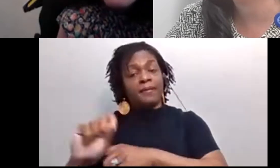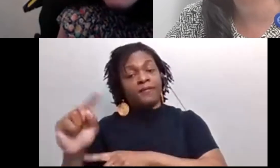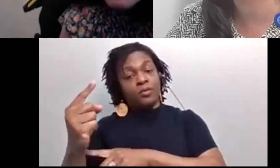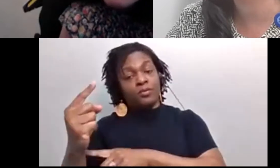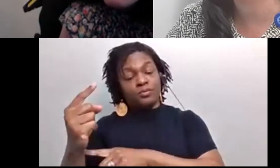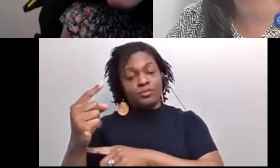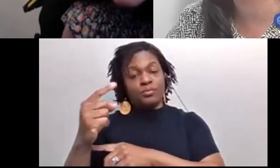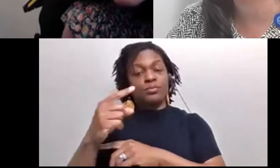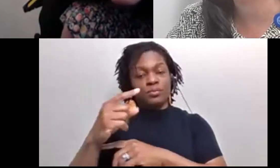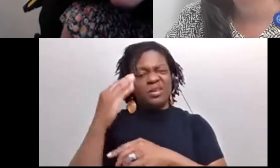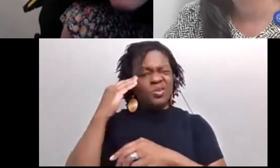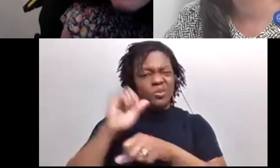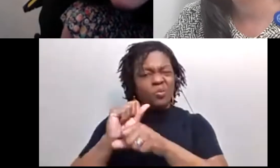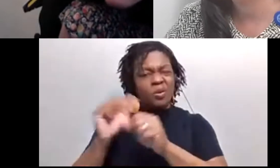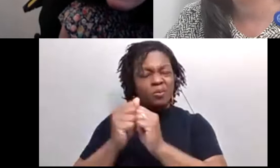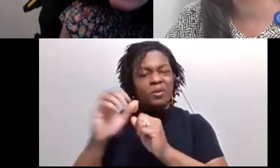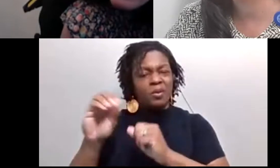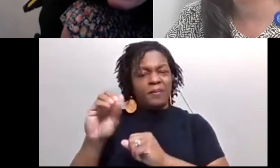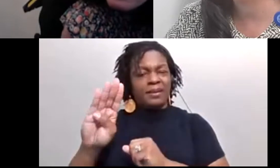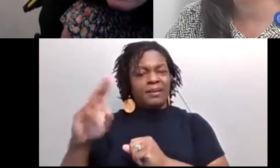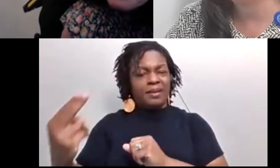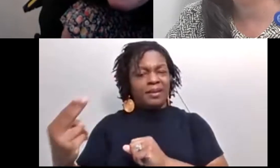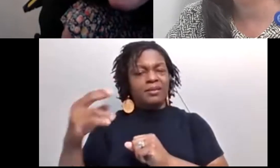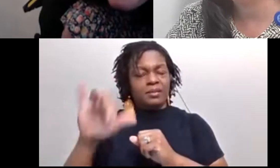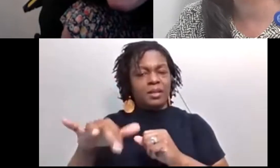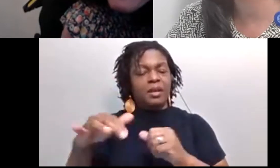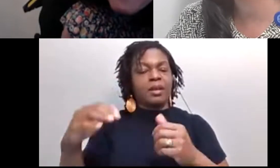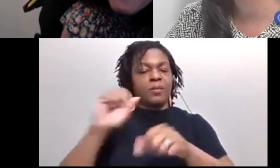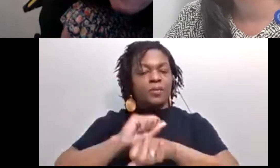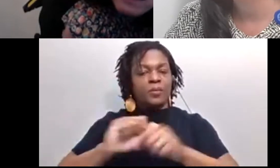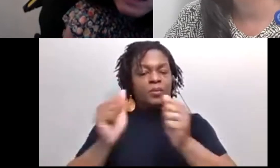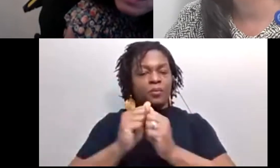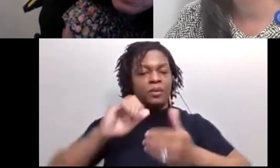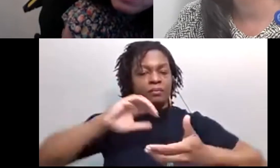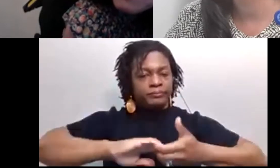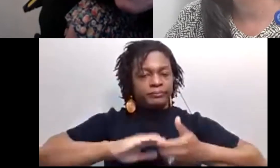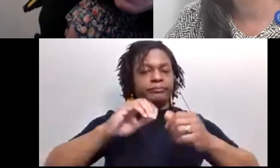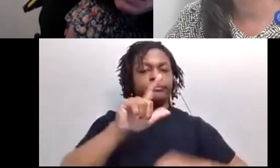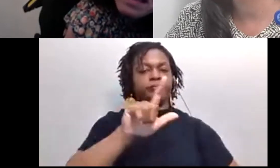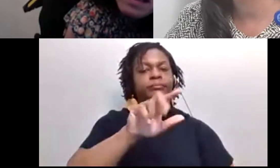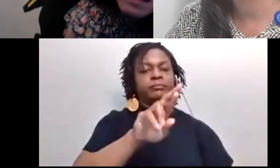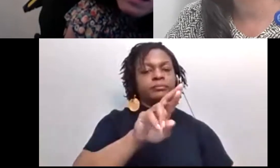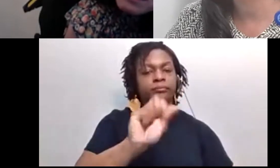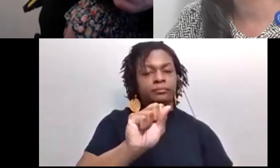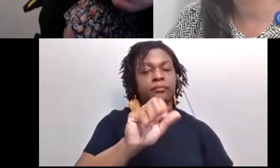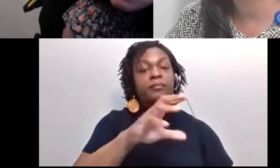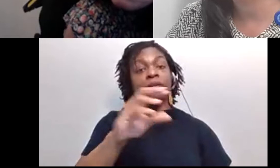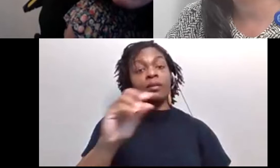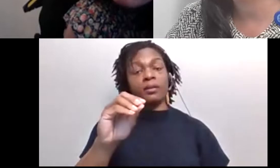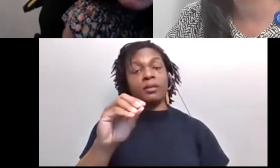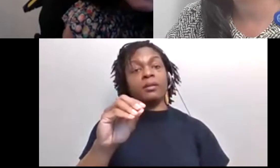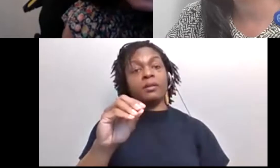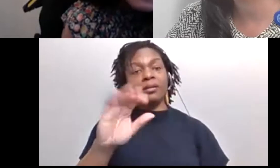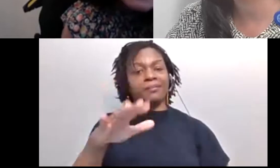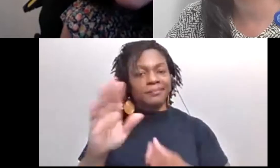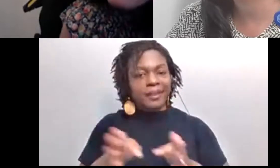Office of Behavioral Health, has worked in collaboration with LRS, in their continued planning